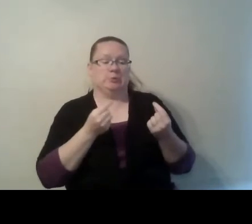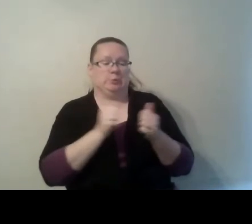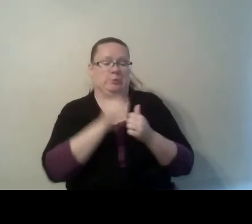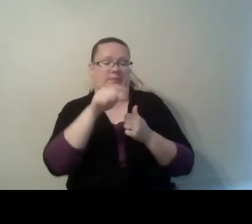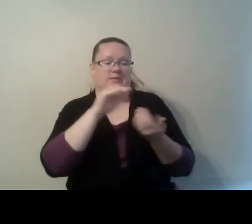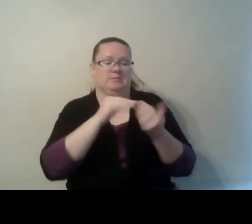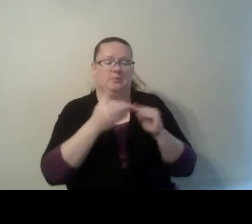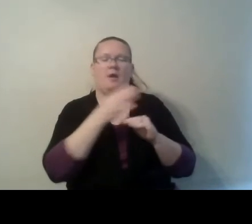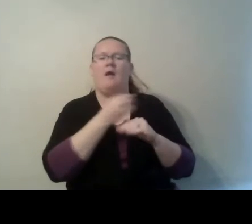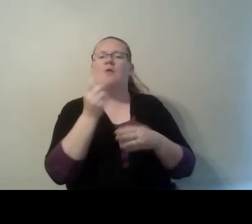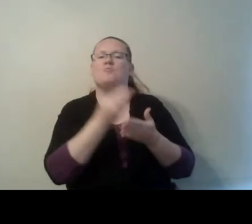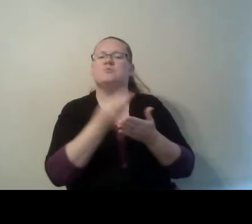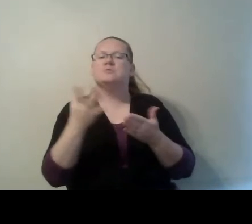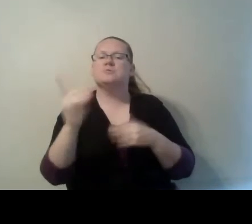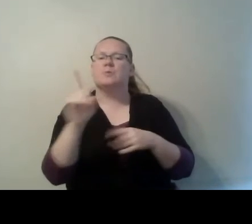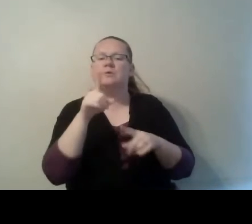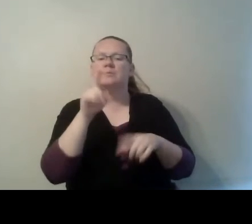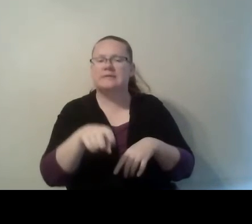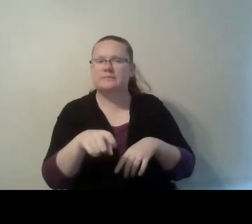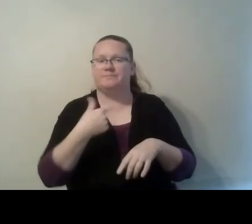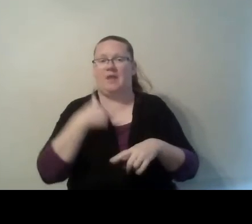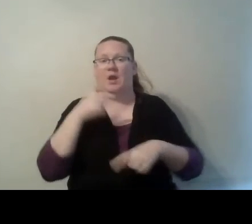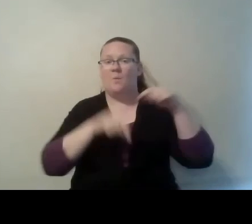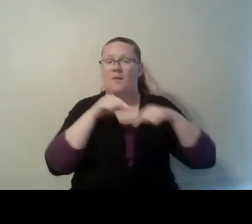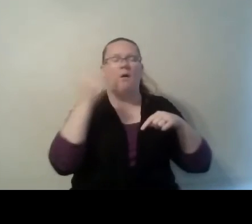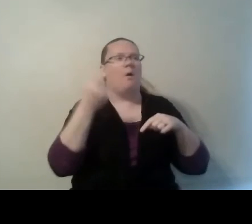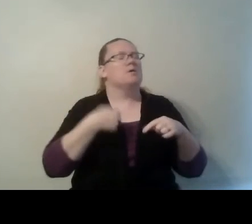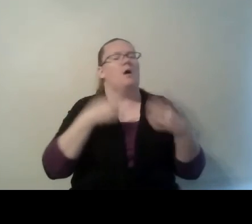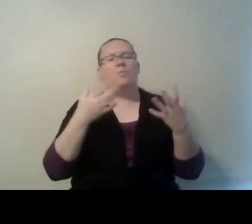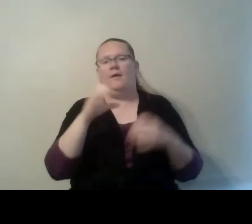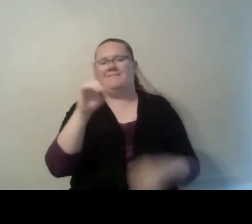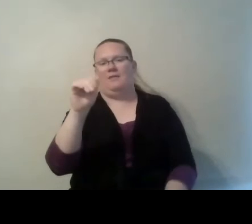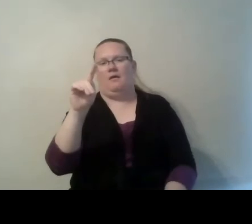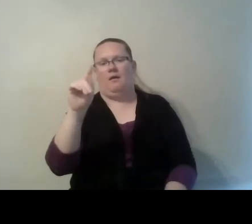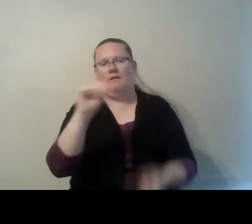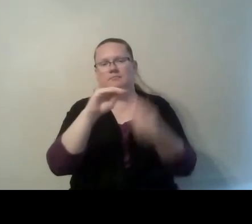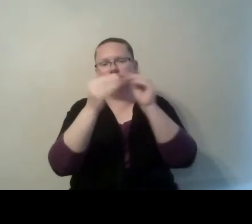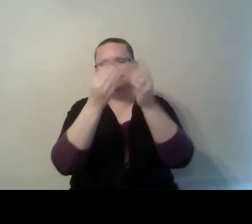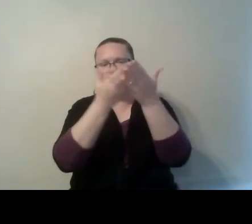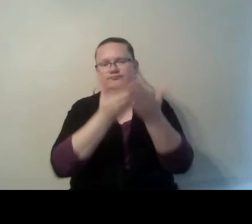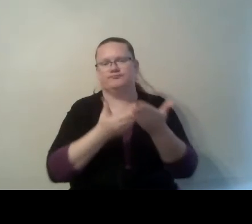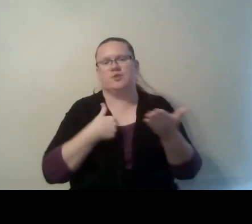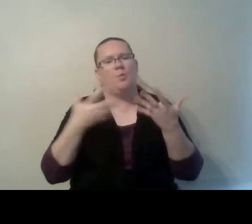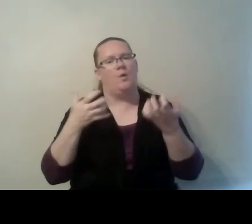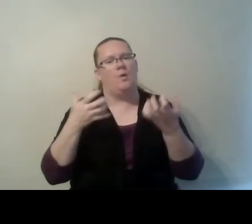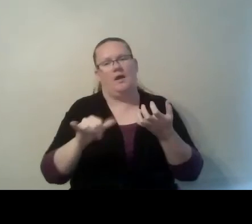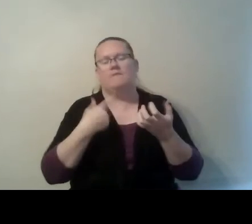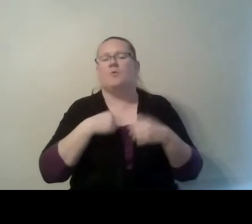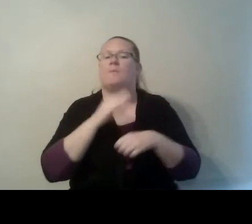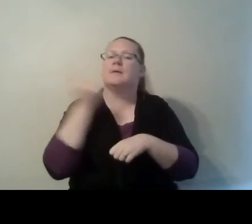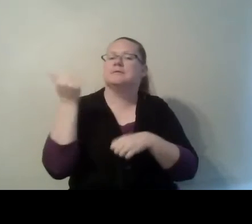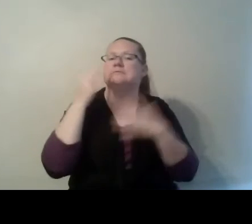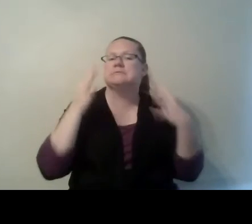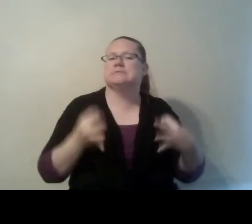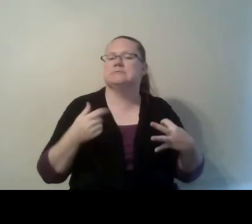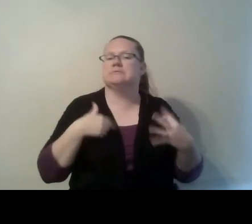So again, I go back to, as health commissioner, I want data. I need data. We in public health need data to make an informed decision, not